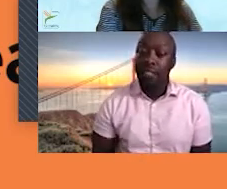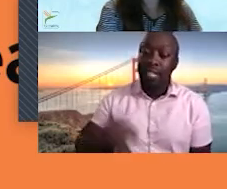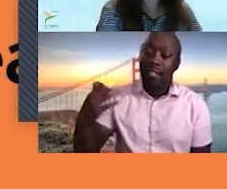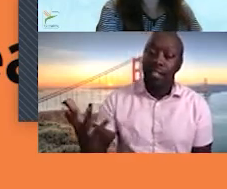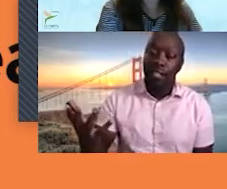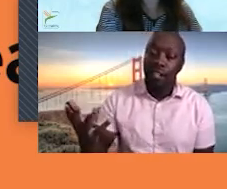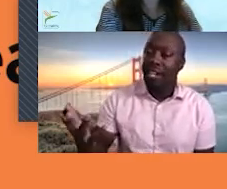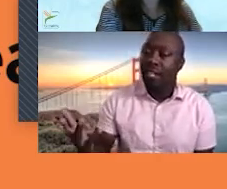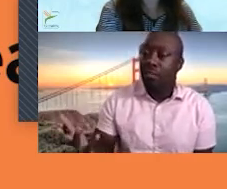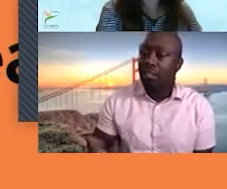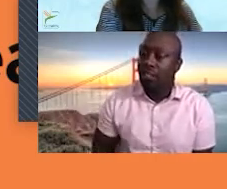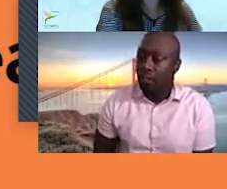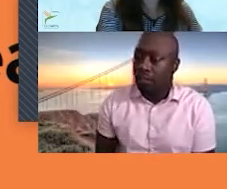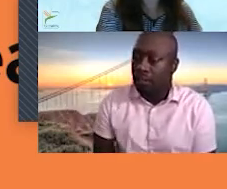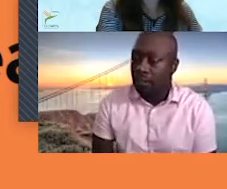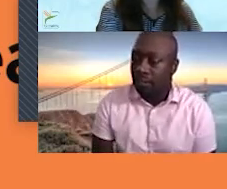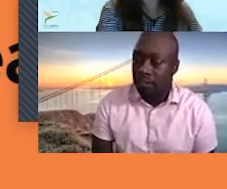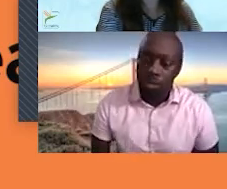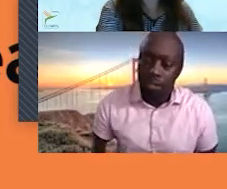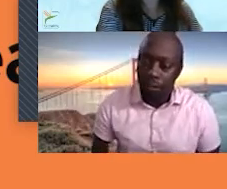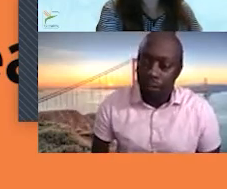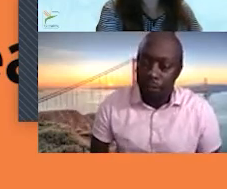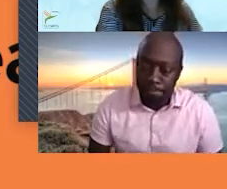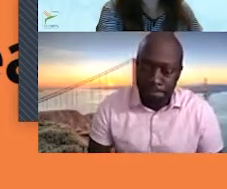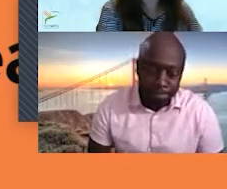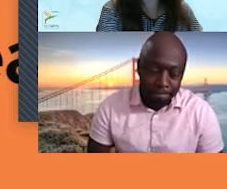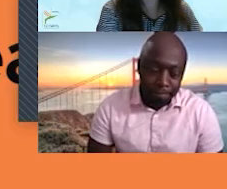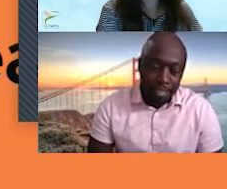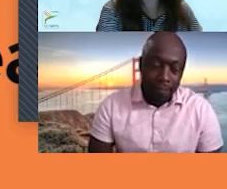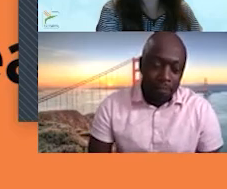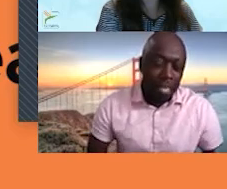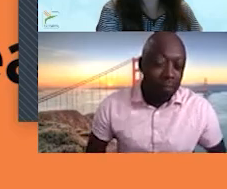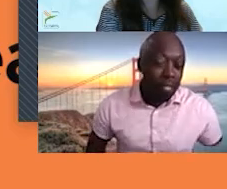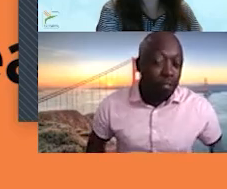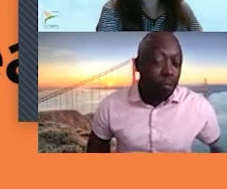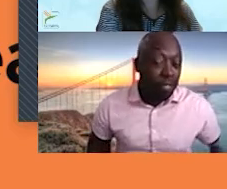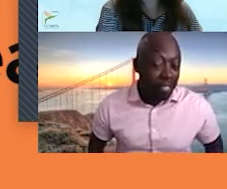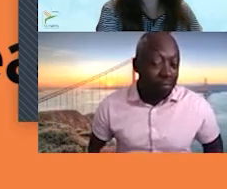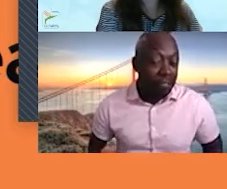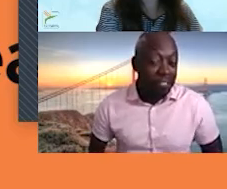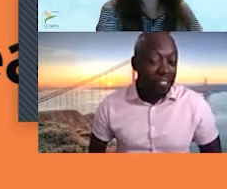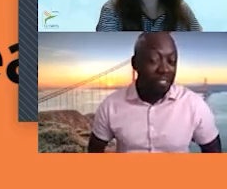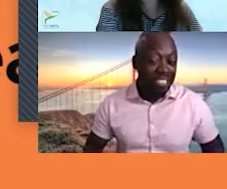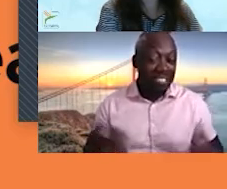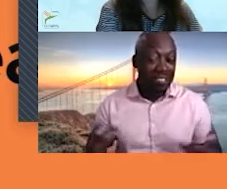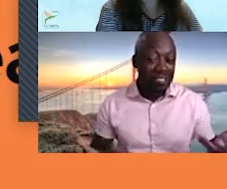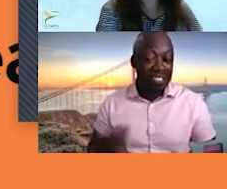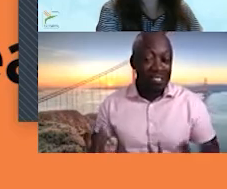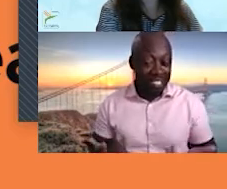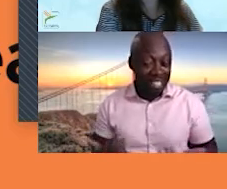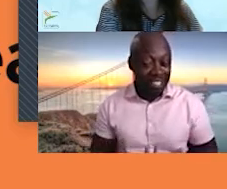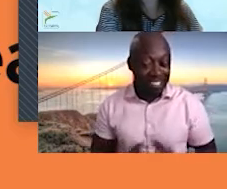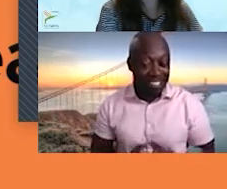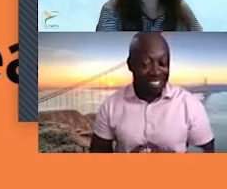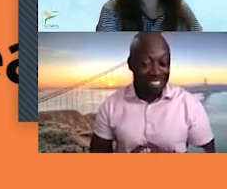But let's say they're already 1 year old, 2 years old. Might be too late for a 2-year-old, because that's usually